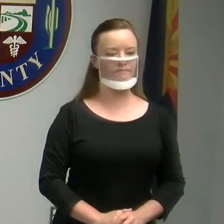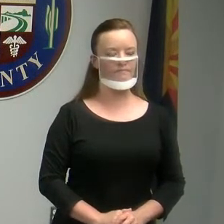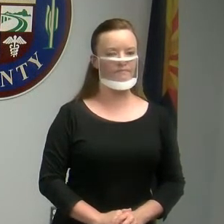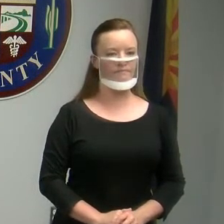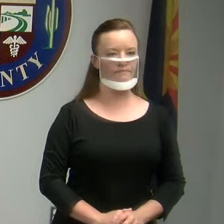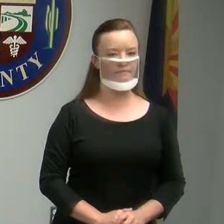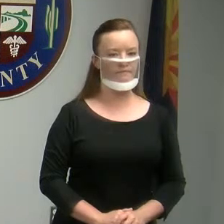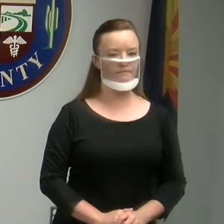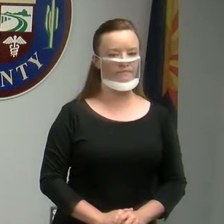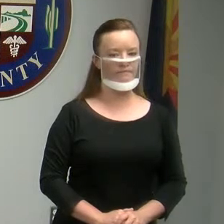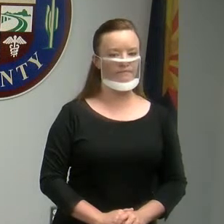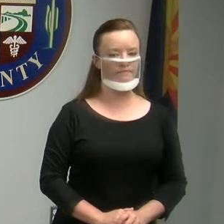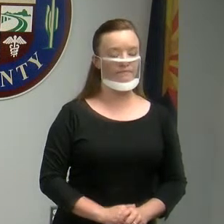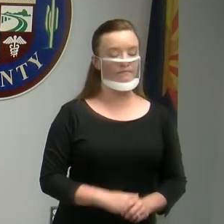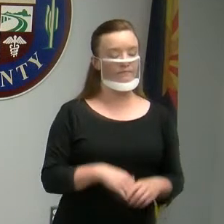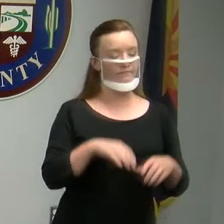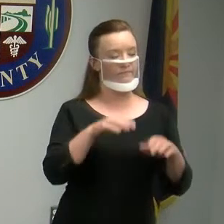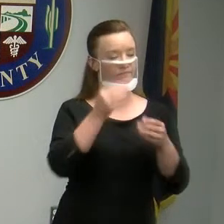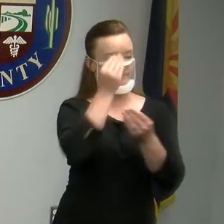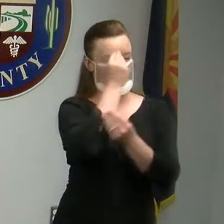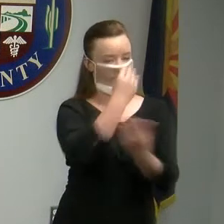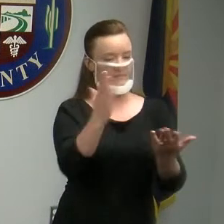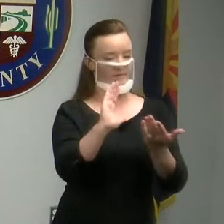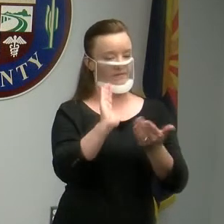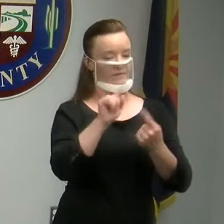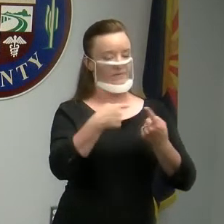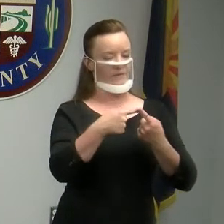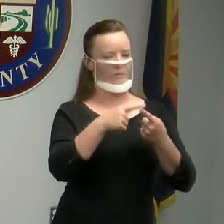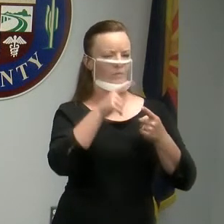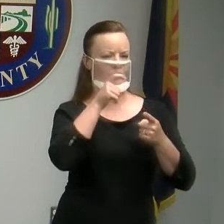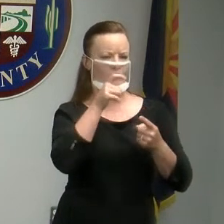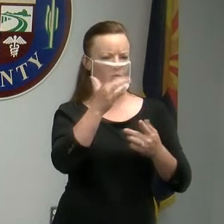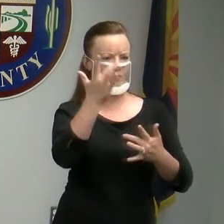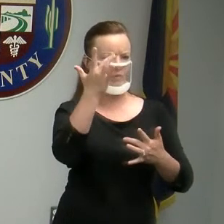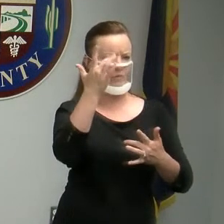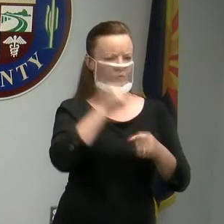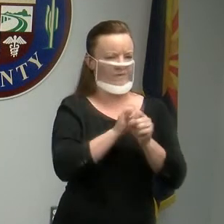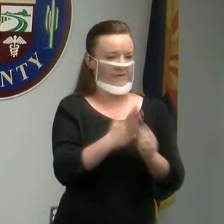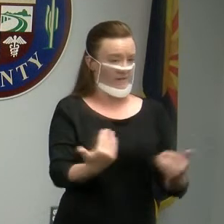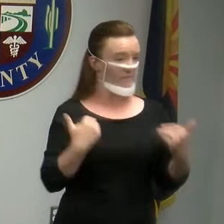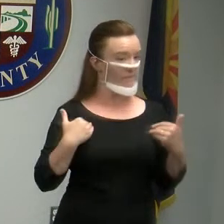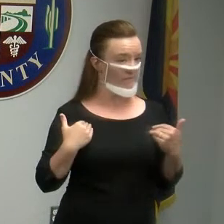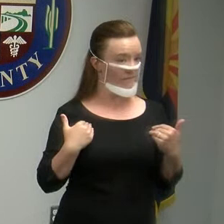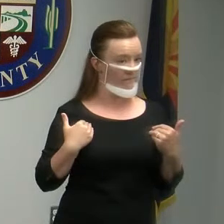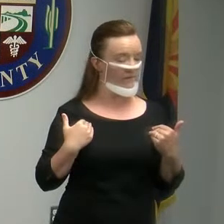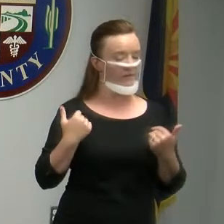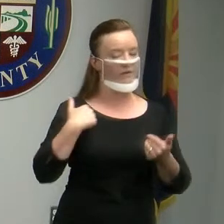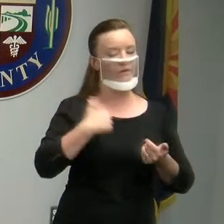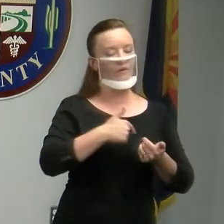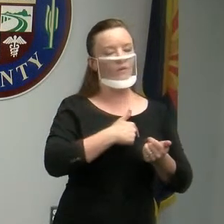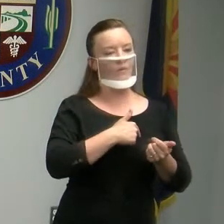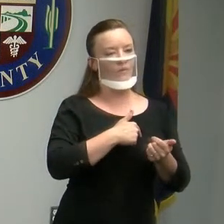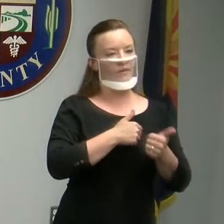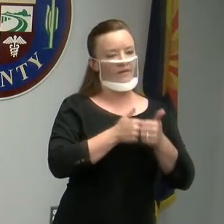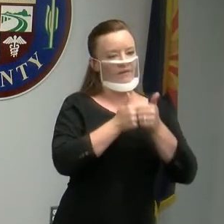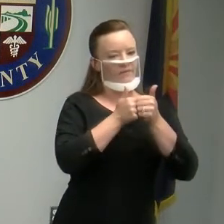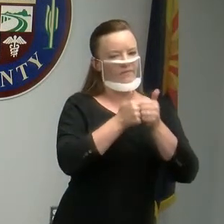And what I can tell you about our cases is that we do it by a rate